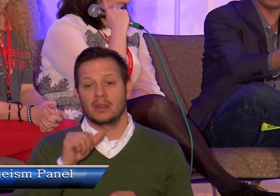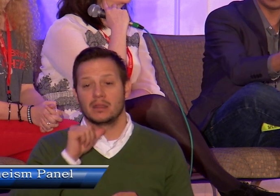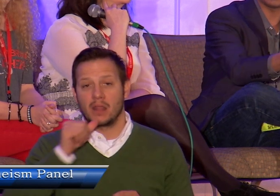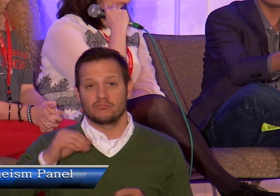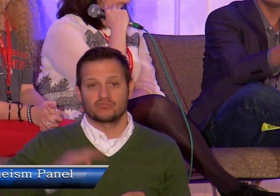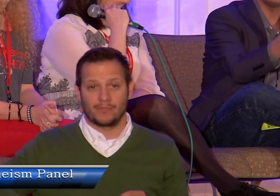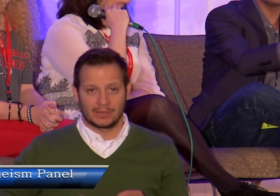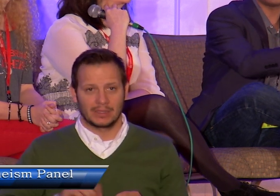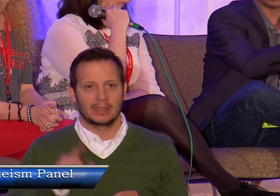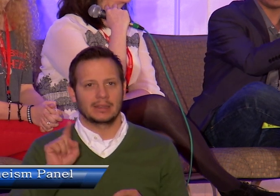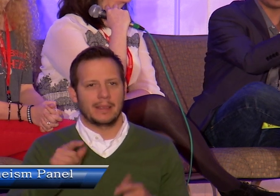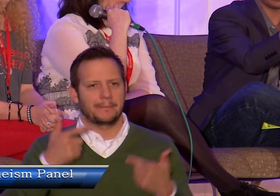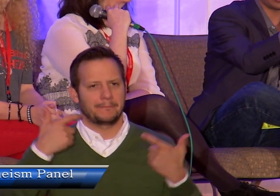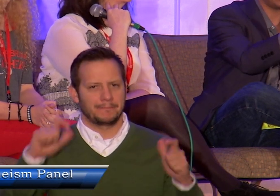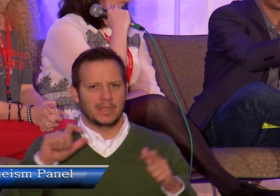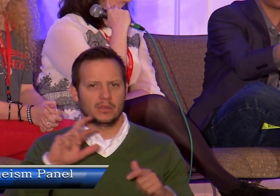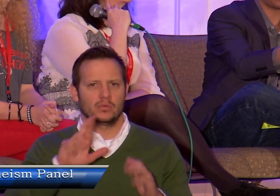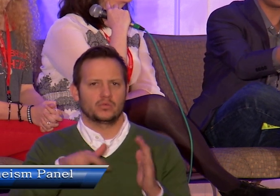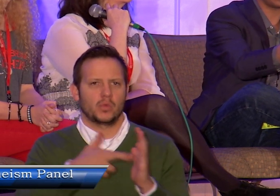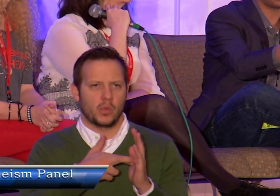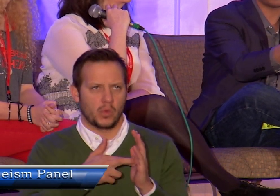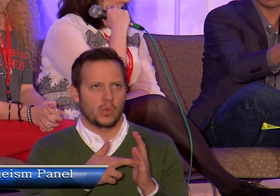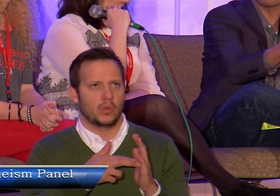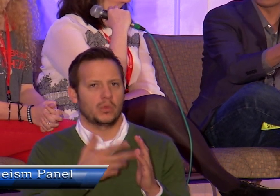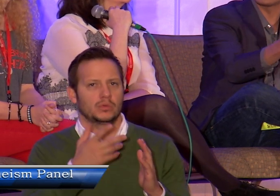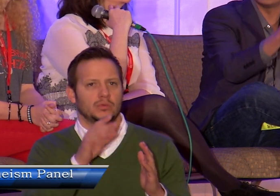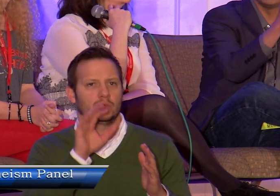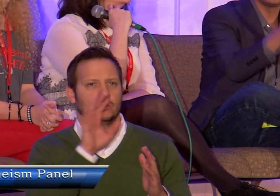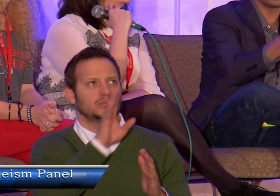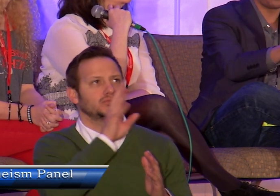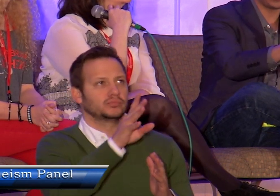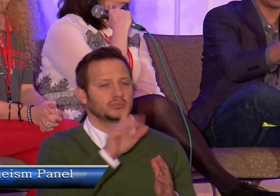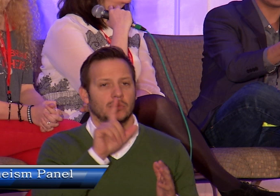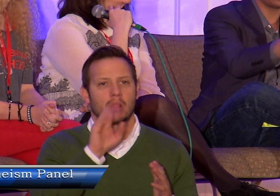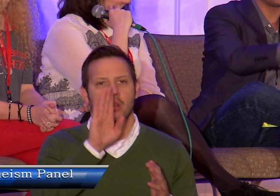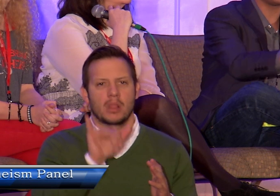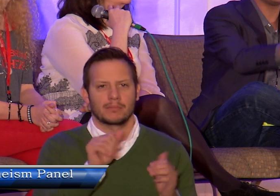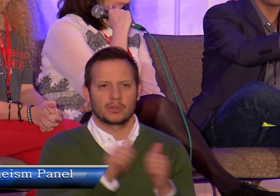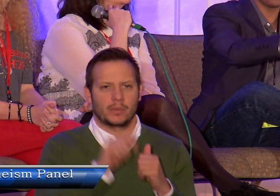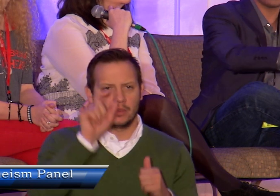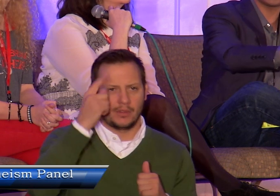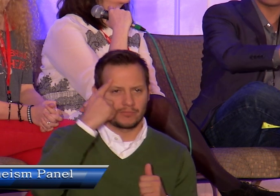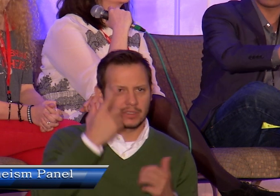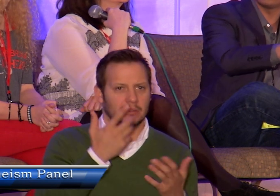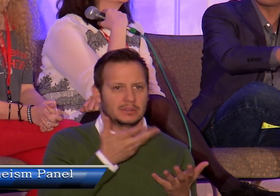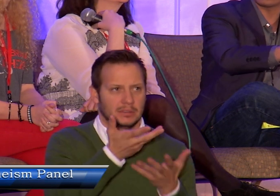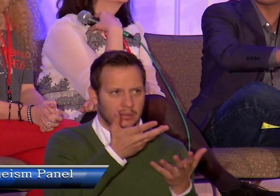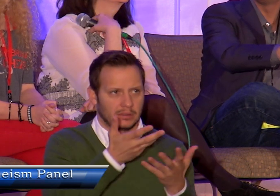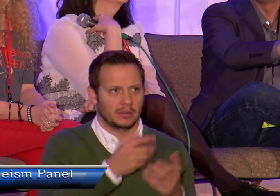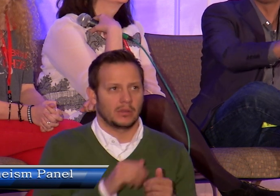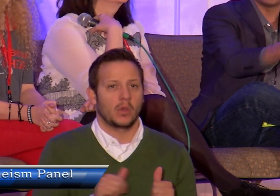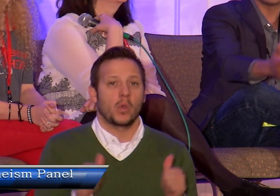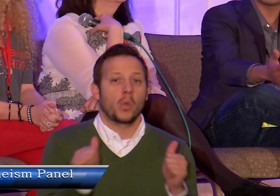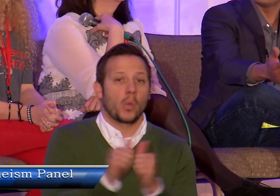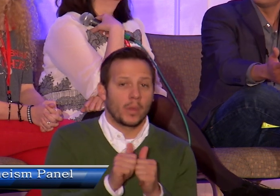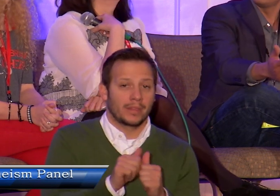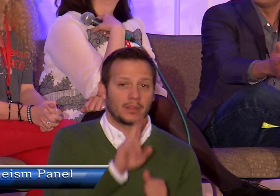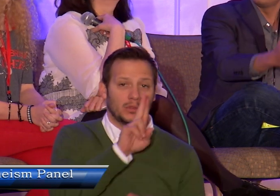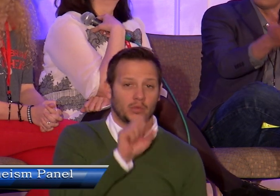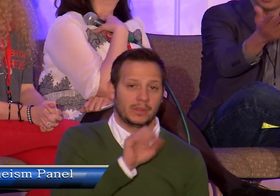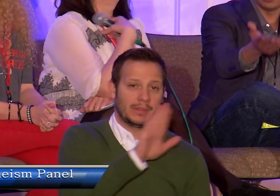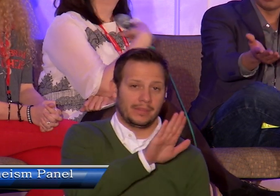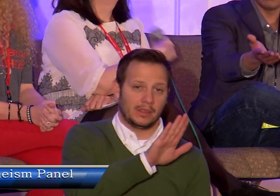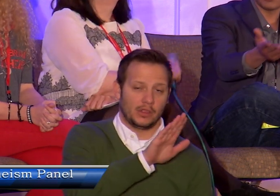in lobbying into changing and secularizing U.S. foreign policy to the way that goes with the U.S. national interest plus